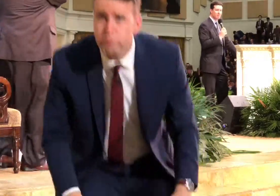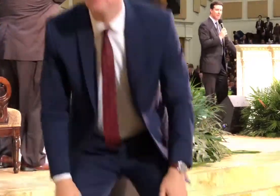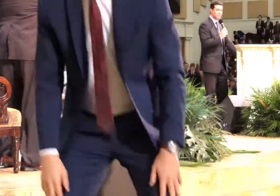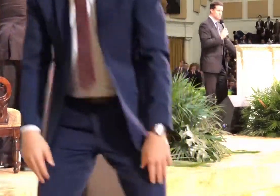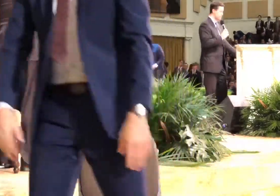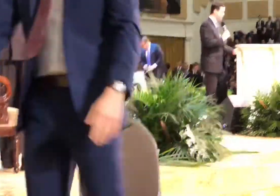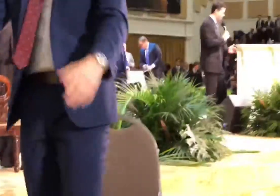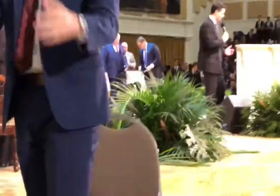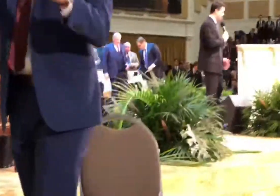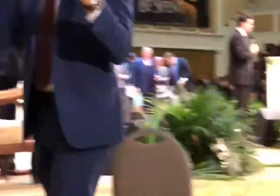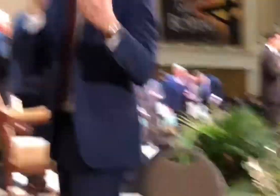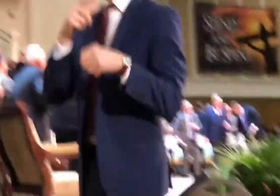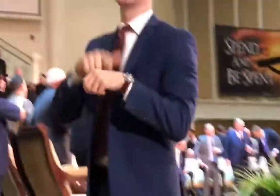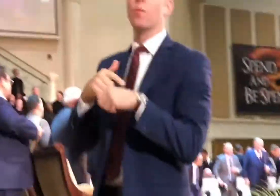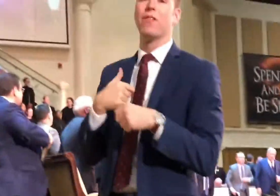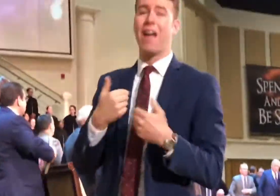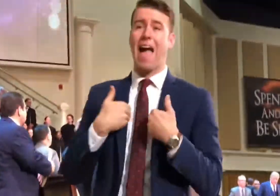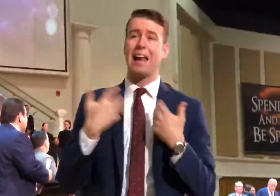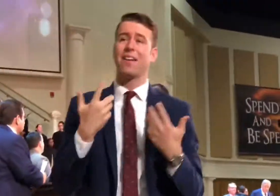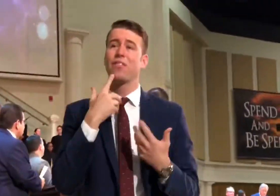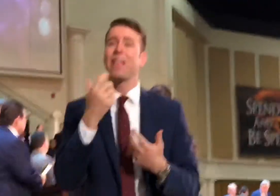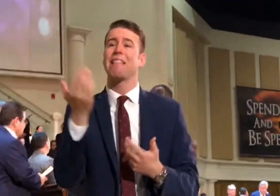over these last several days.